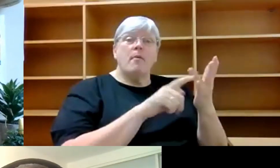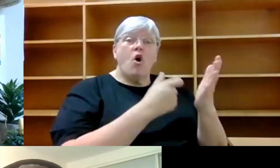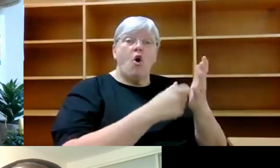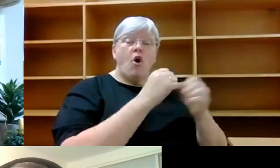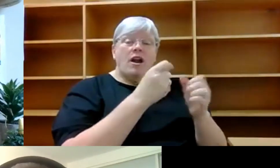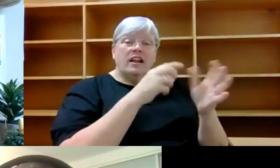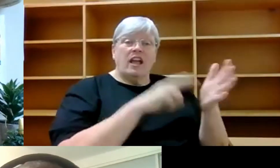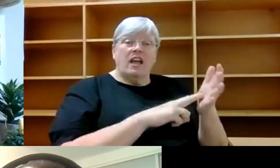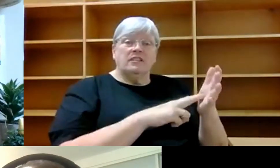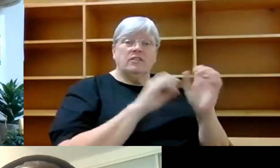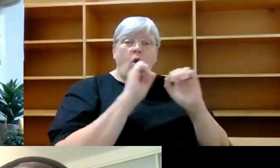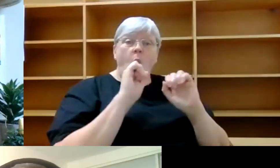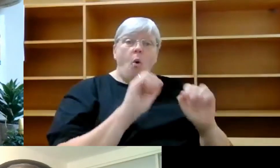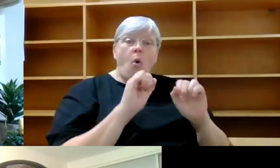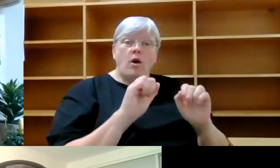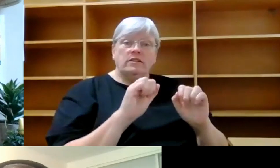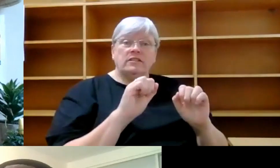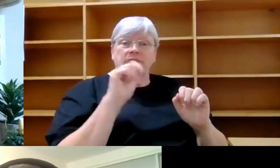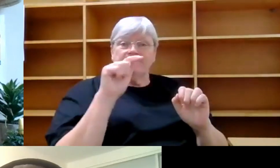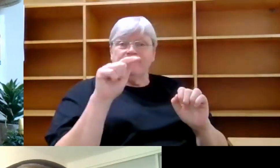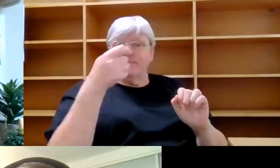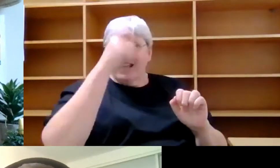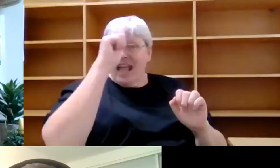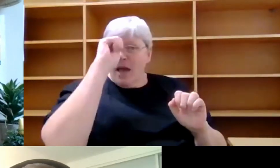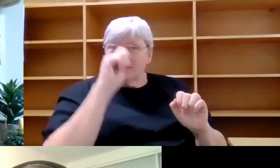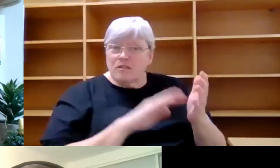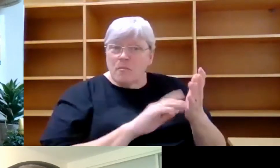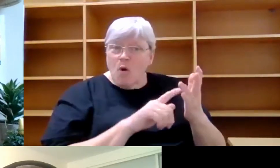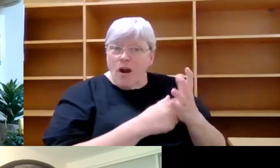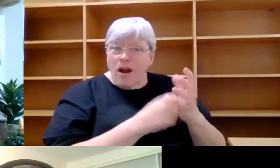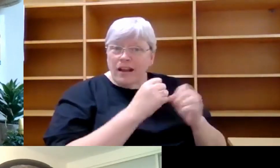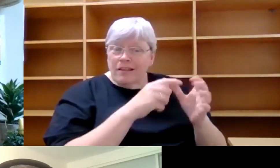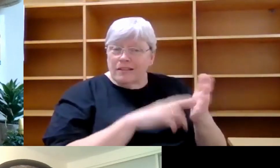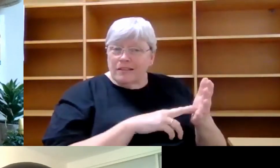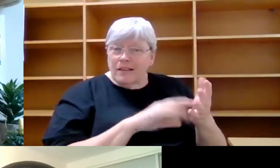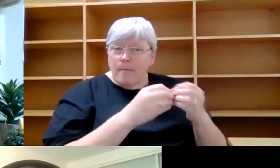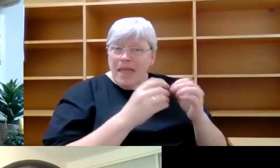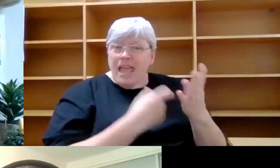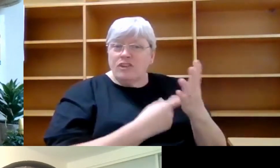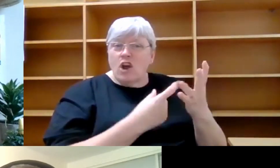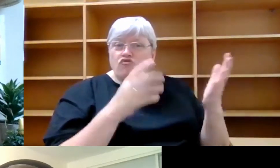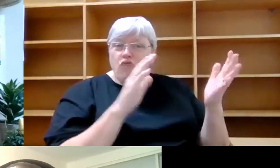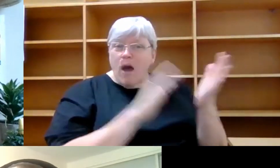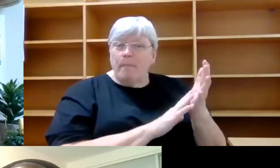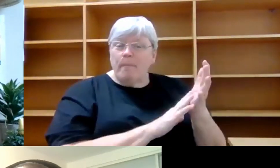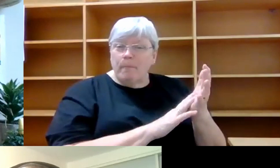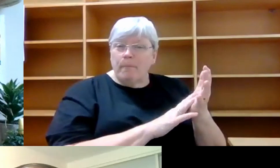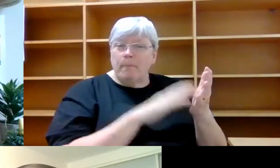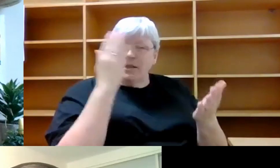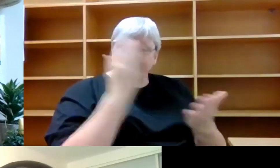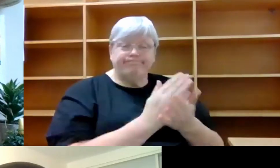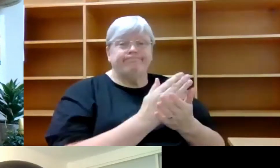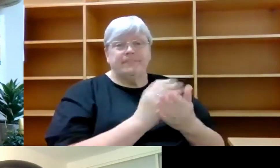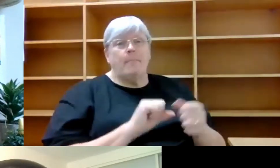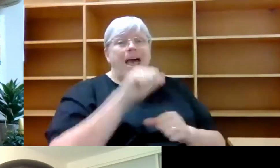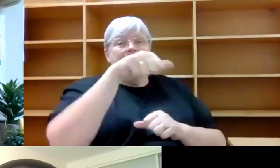of rum fame, and he was once the governor of Jamaica. And he sacked Panama, I believe, but my next book will